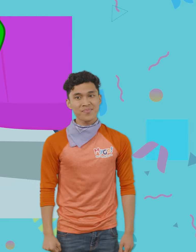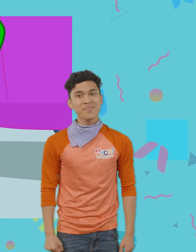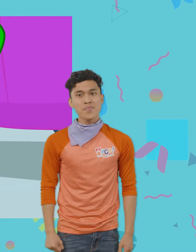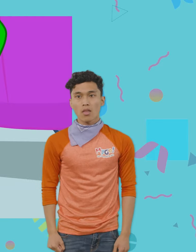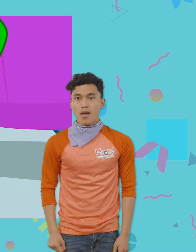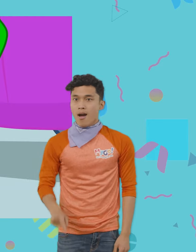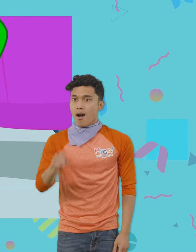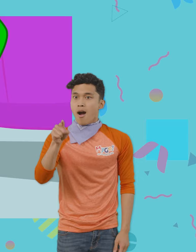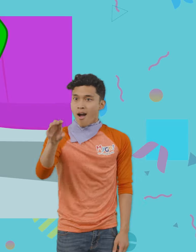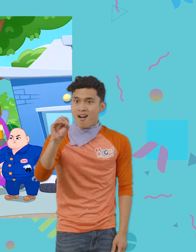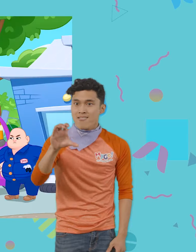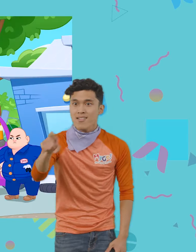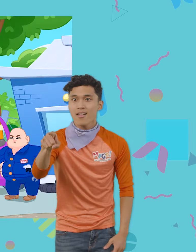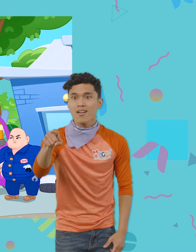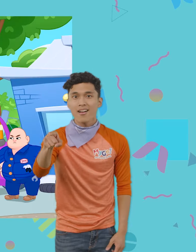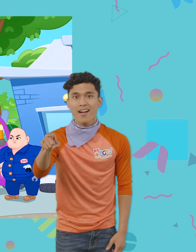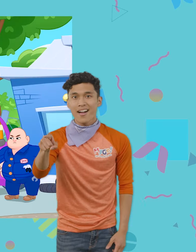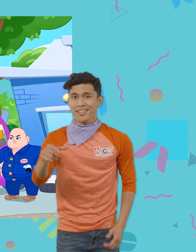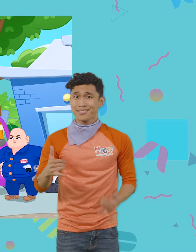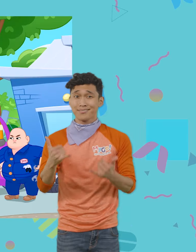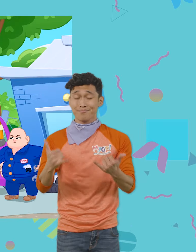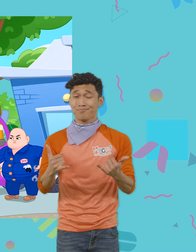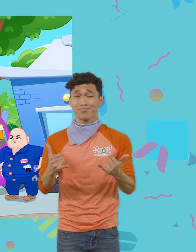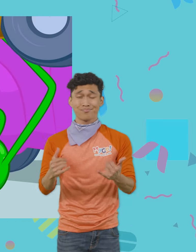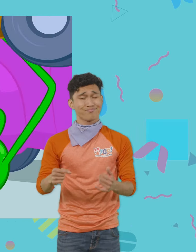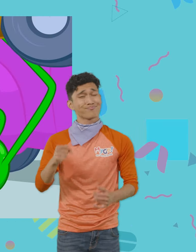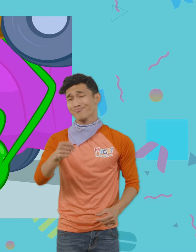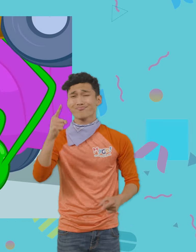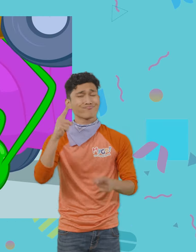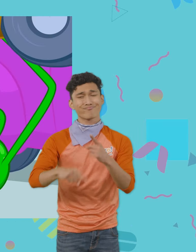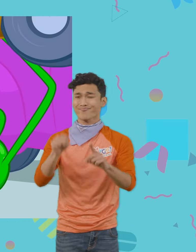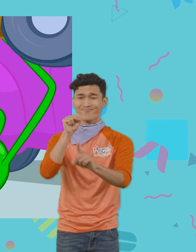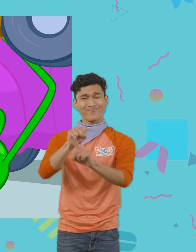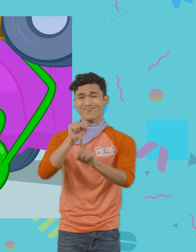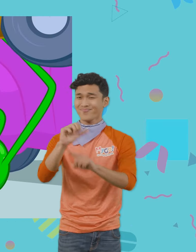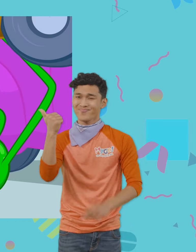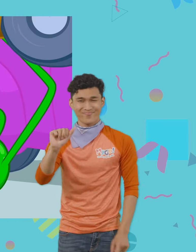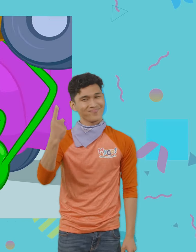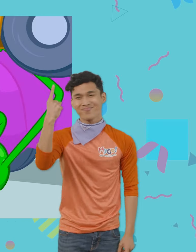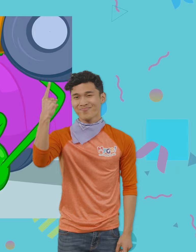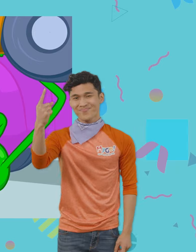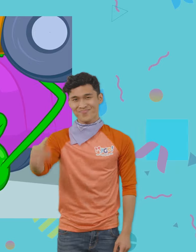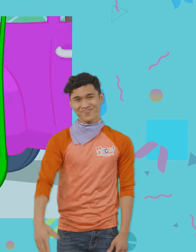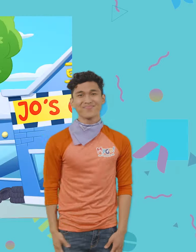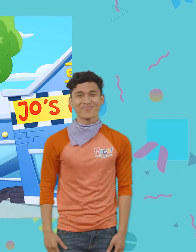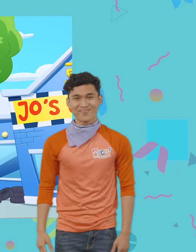It's Orphle. Now you won't be able to fool anyone anymore,